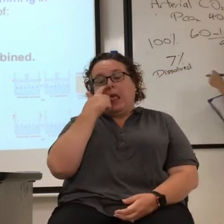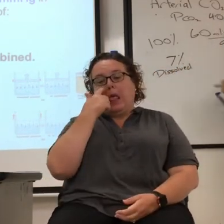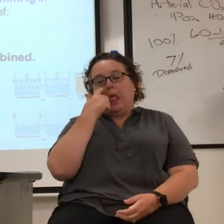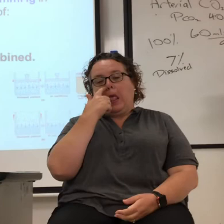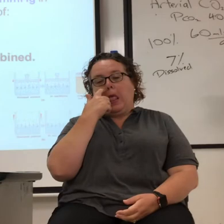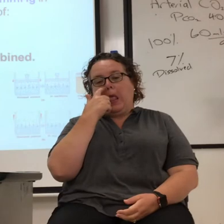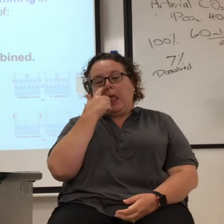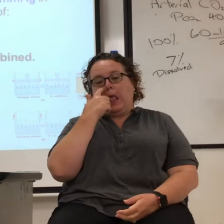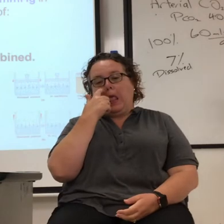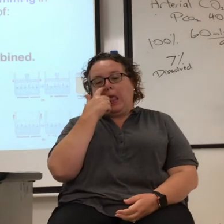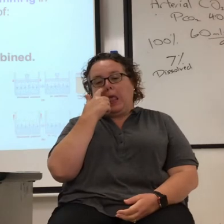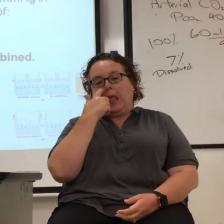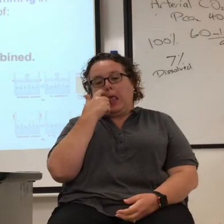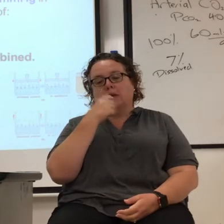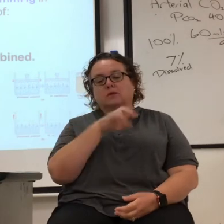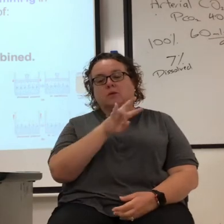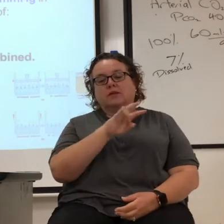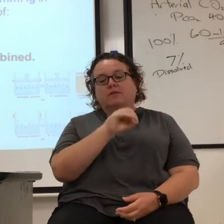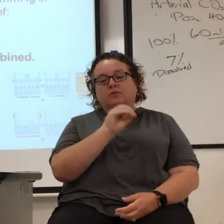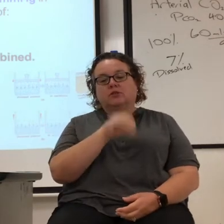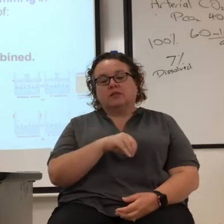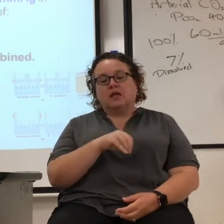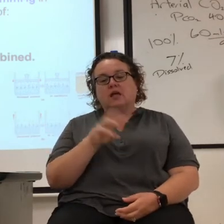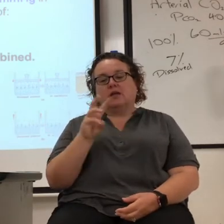So 7% of 60 is